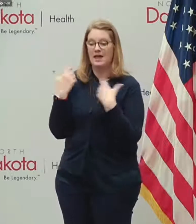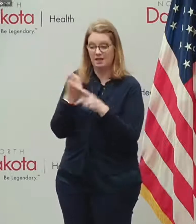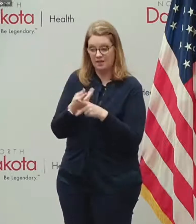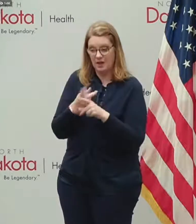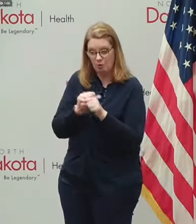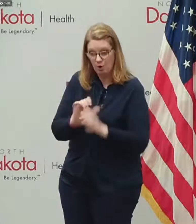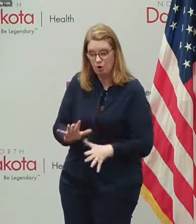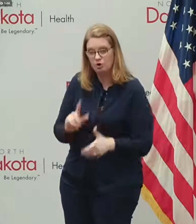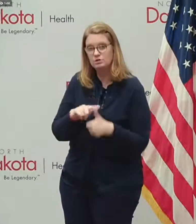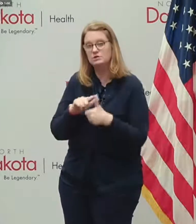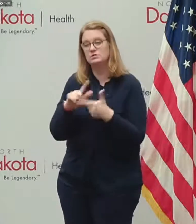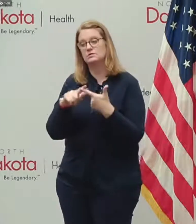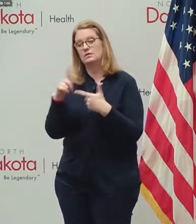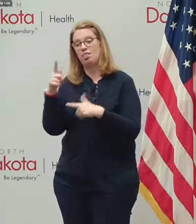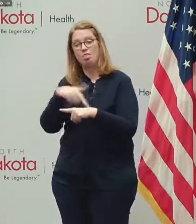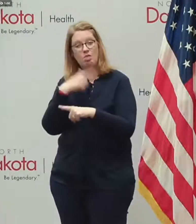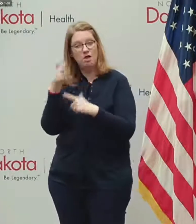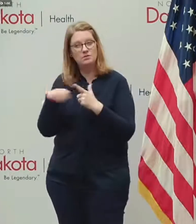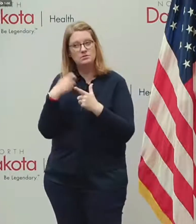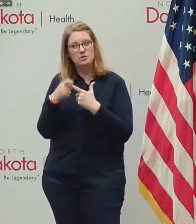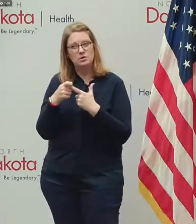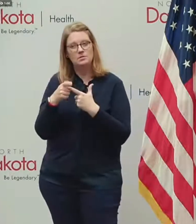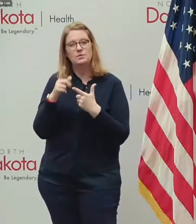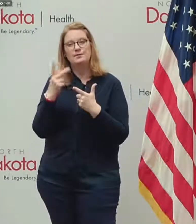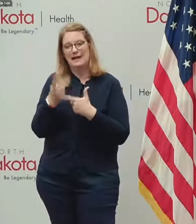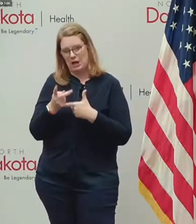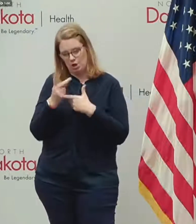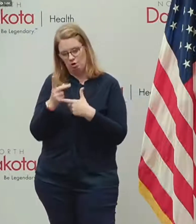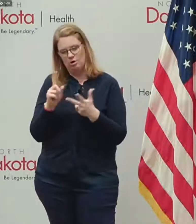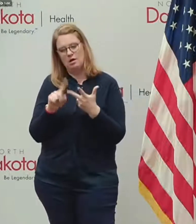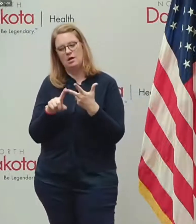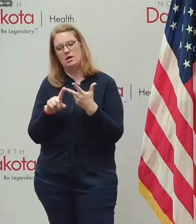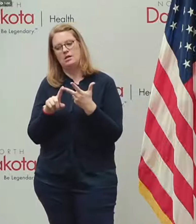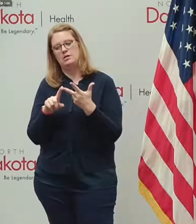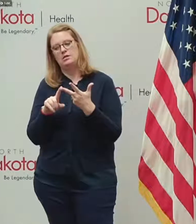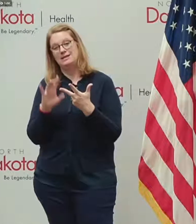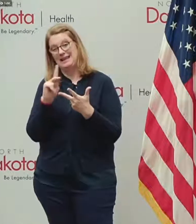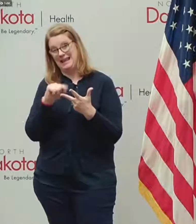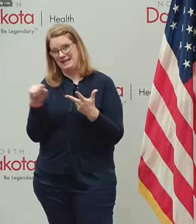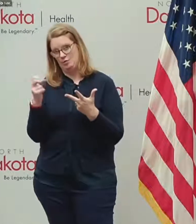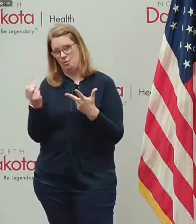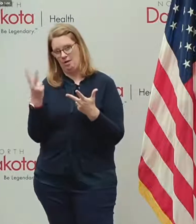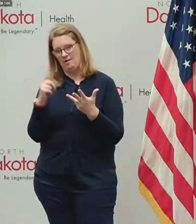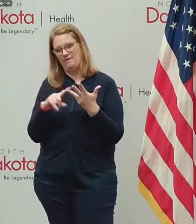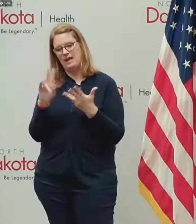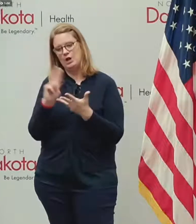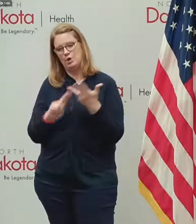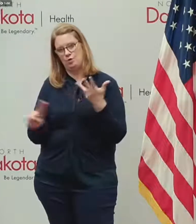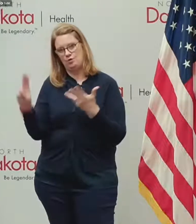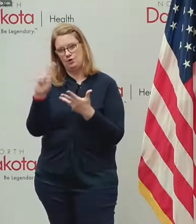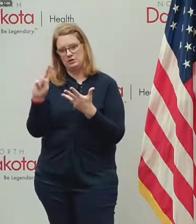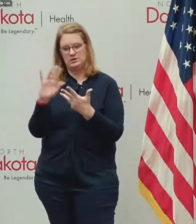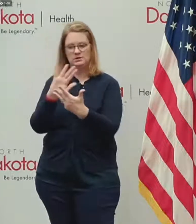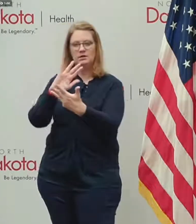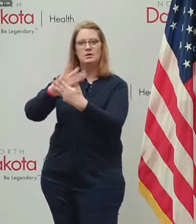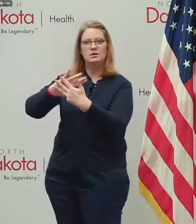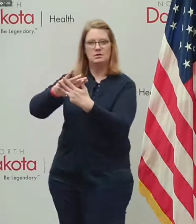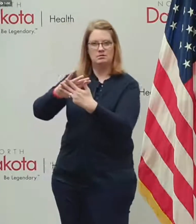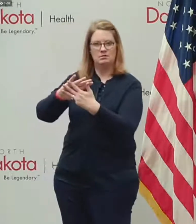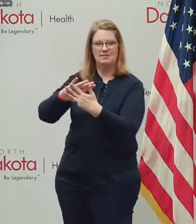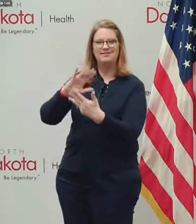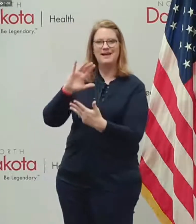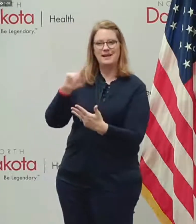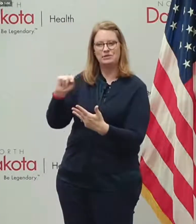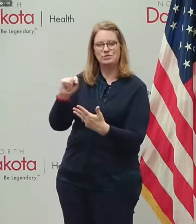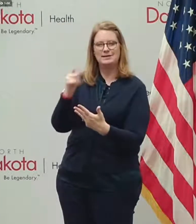including healthcare, long-term healthcare settings, long-term care, K-12, universities will continue it there. We